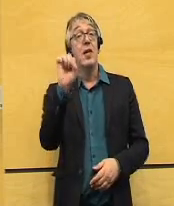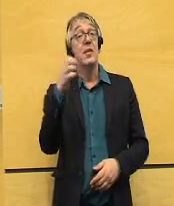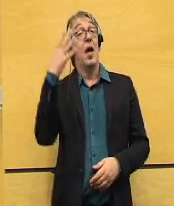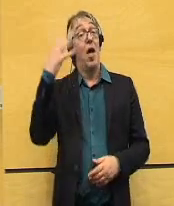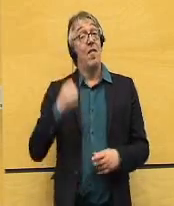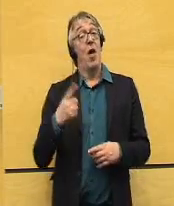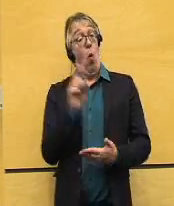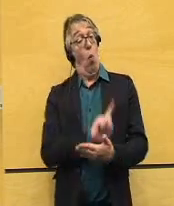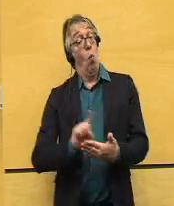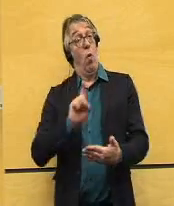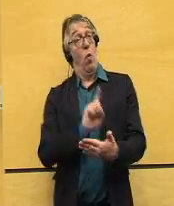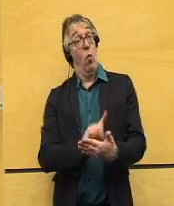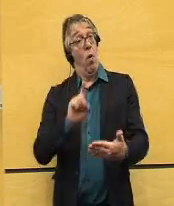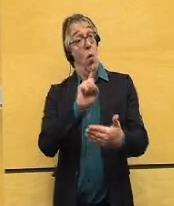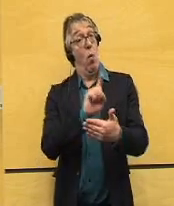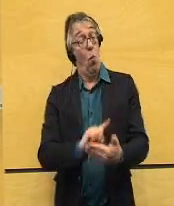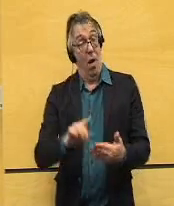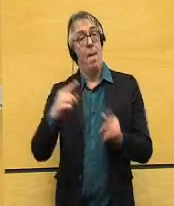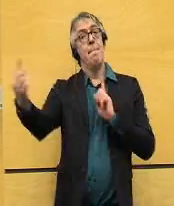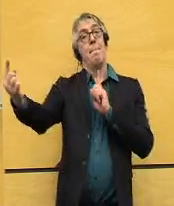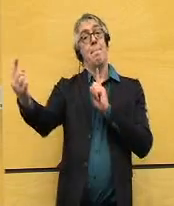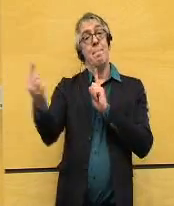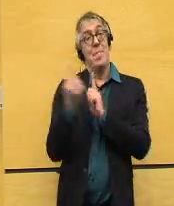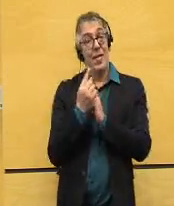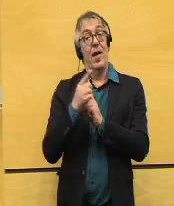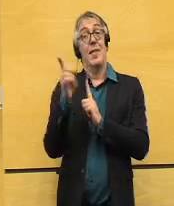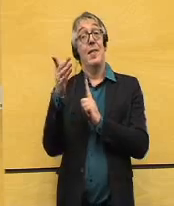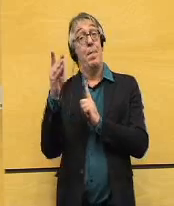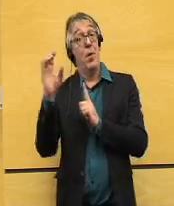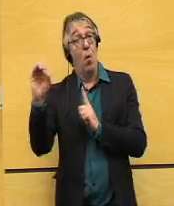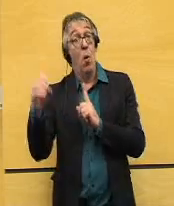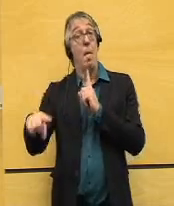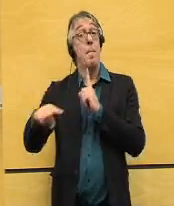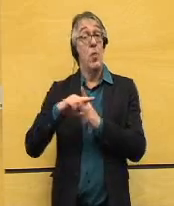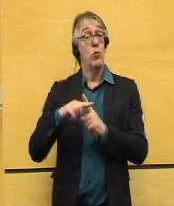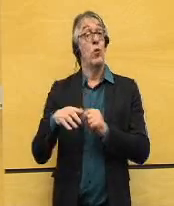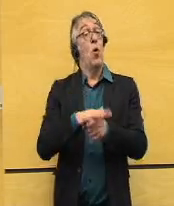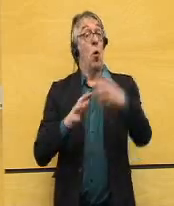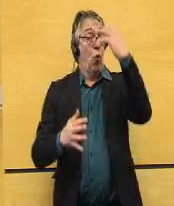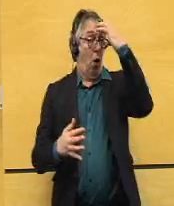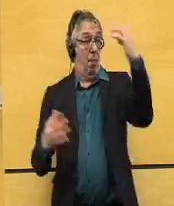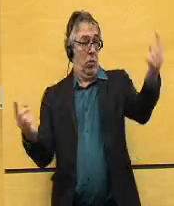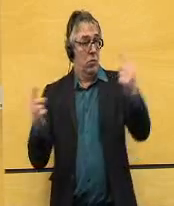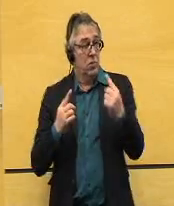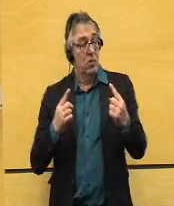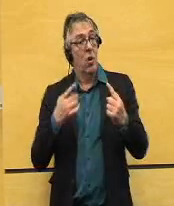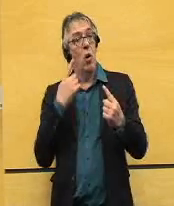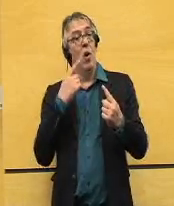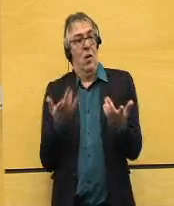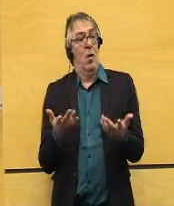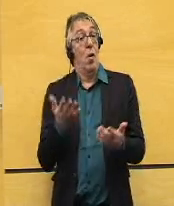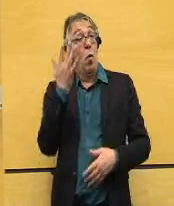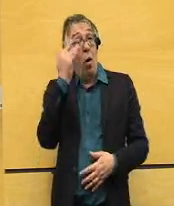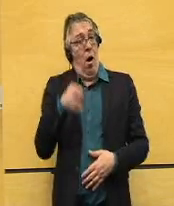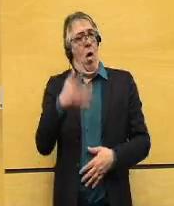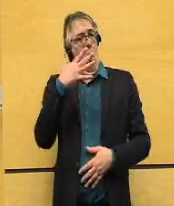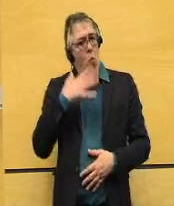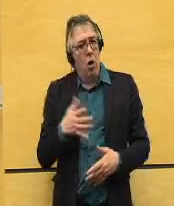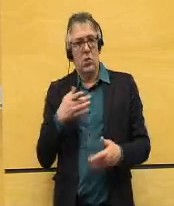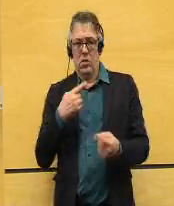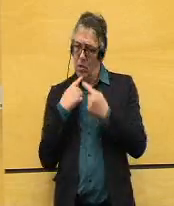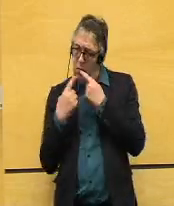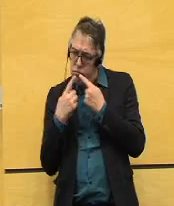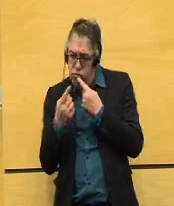Metropolitan Administration and representatives of persons with disabilities as part of the strategy to communicate with the public